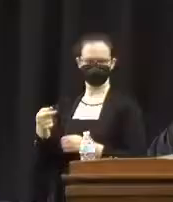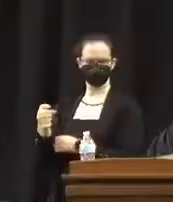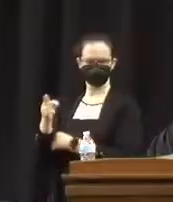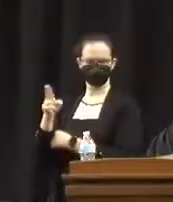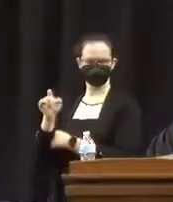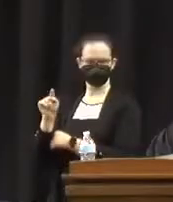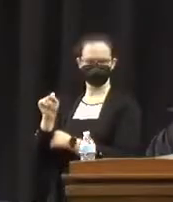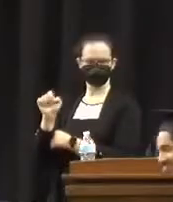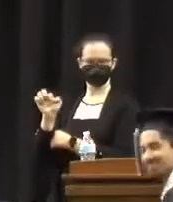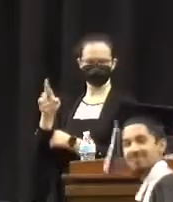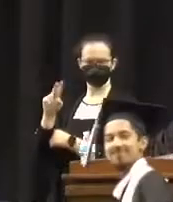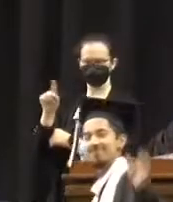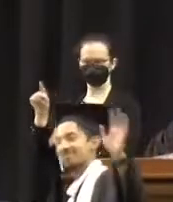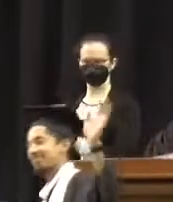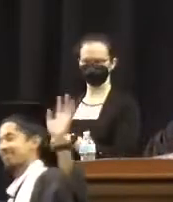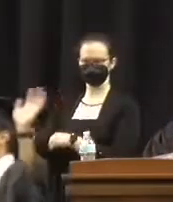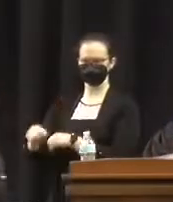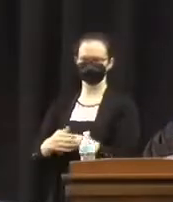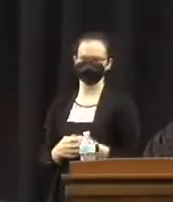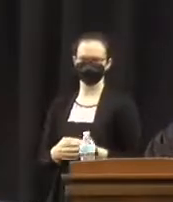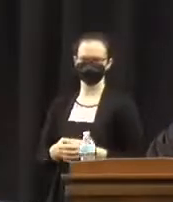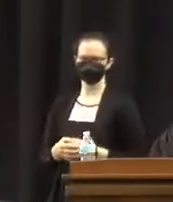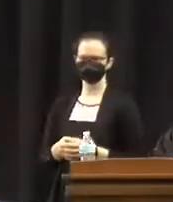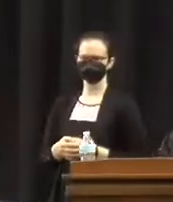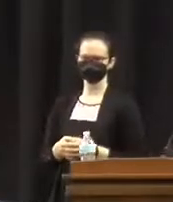Troy Jacob Gutierrez.